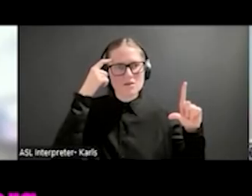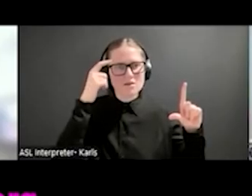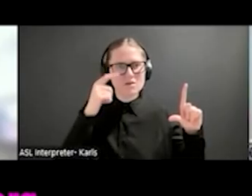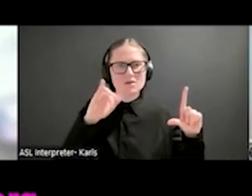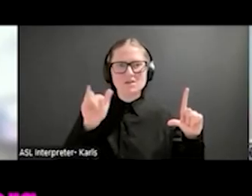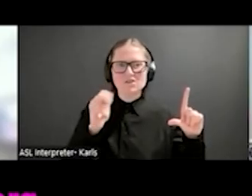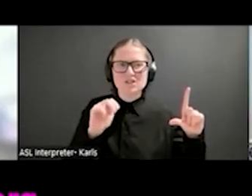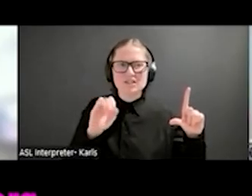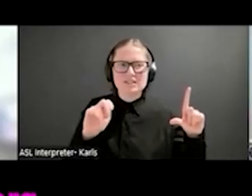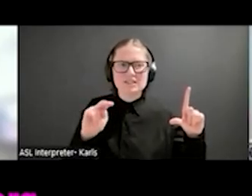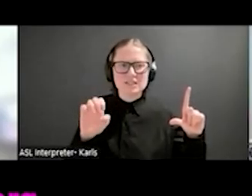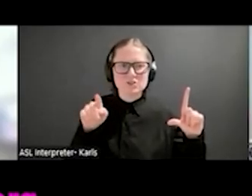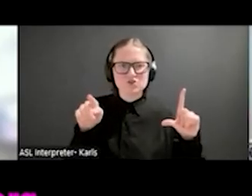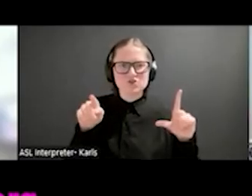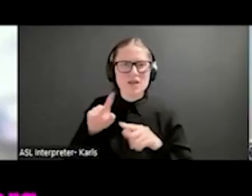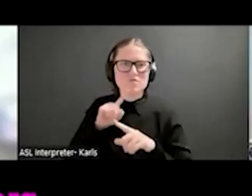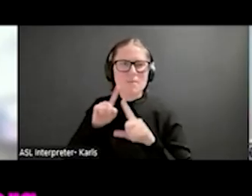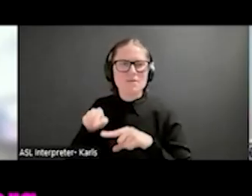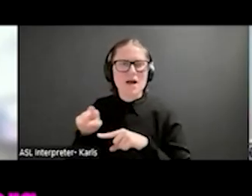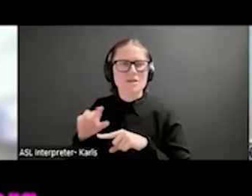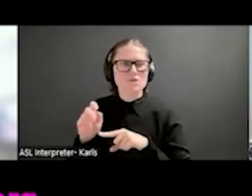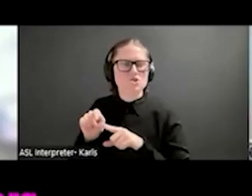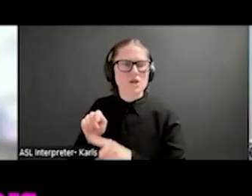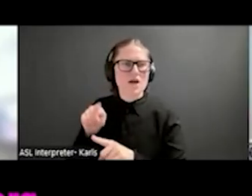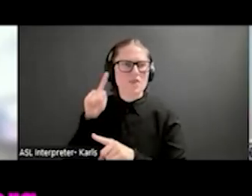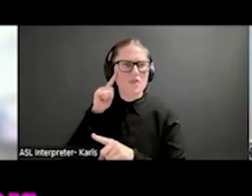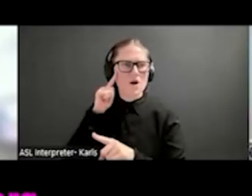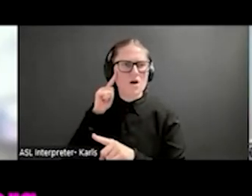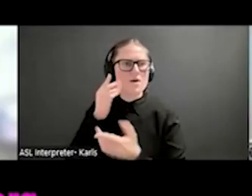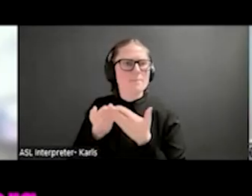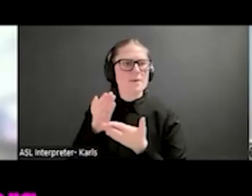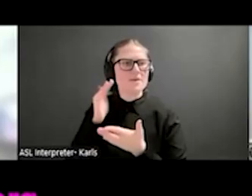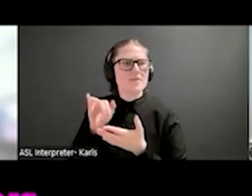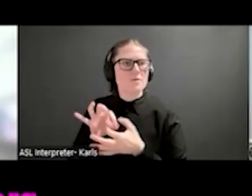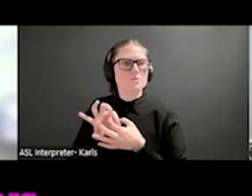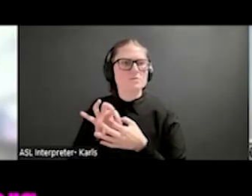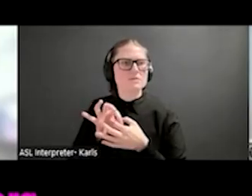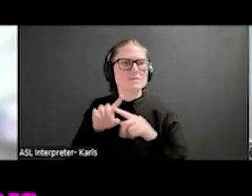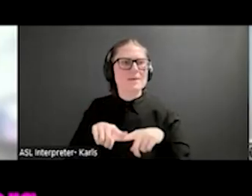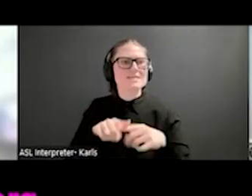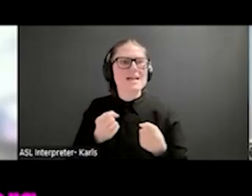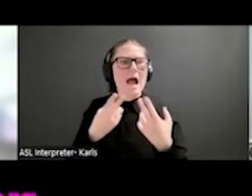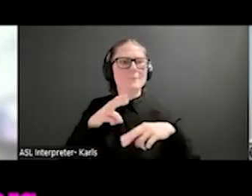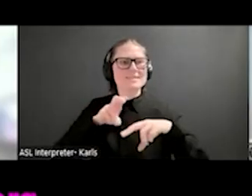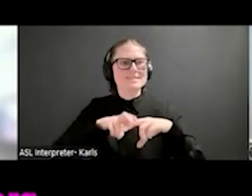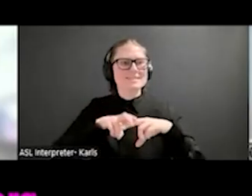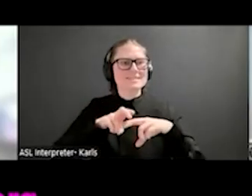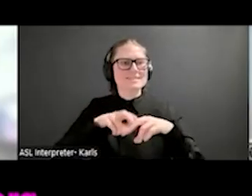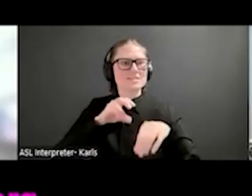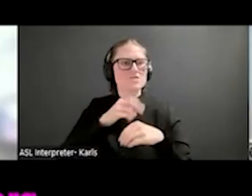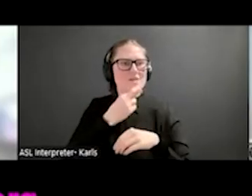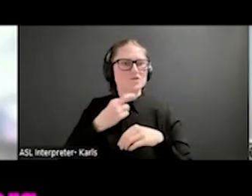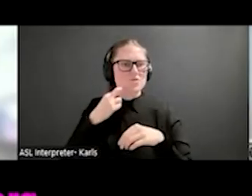Janine had replied that she thought it was maybe based on number of seats, sitting capacity,